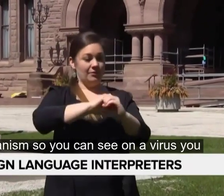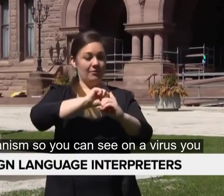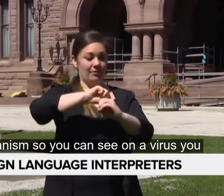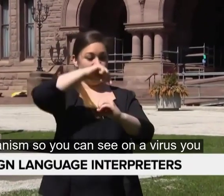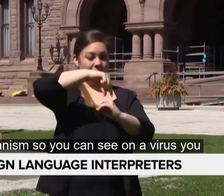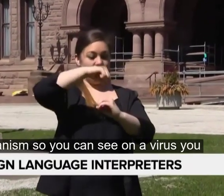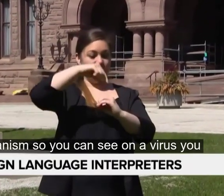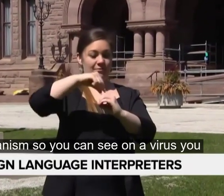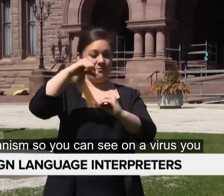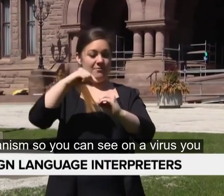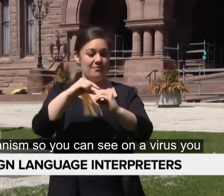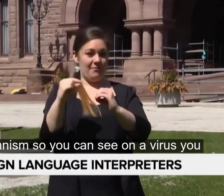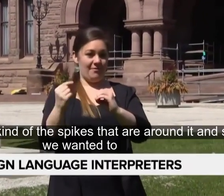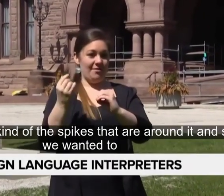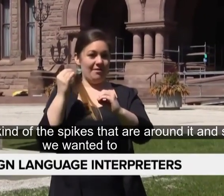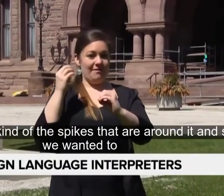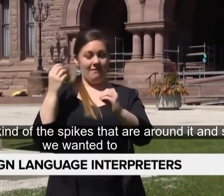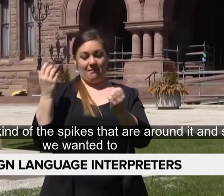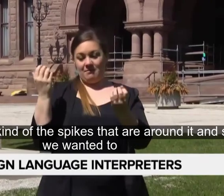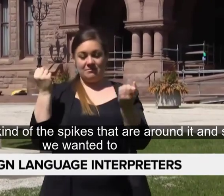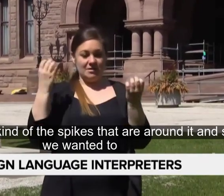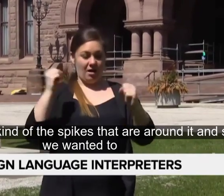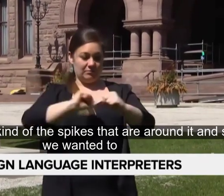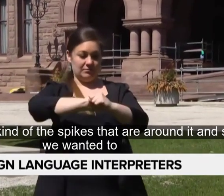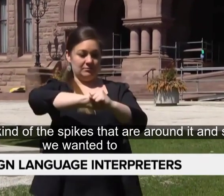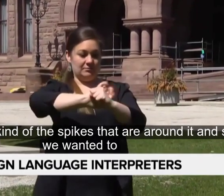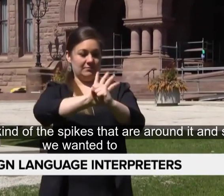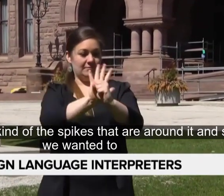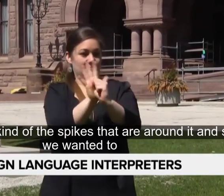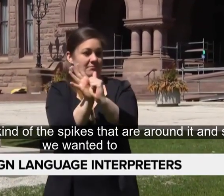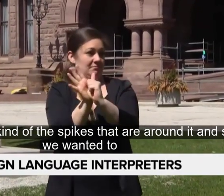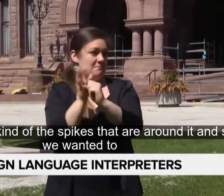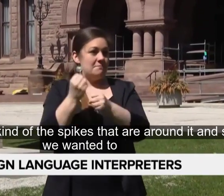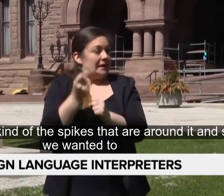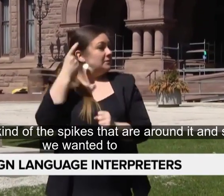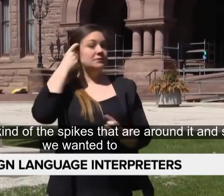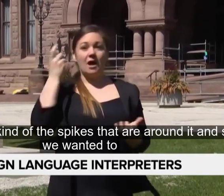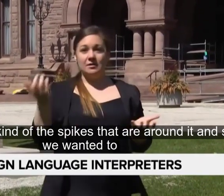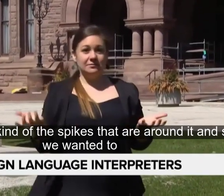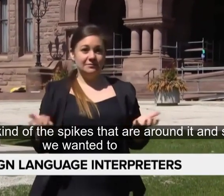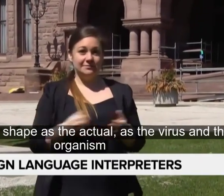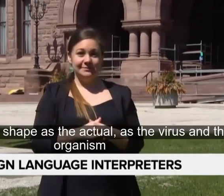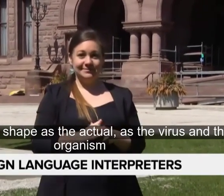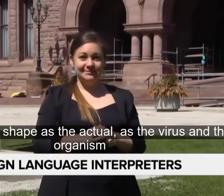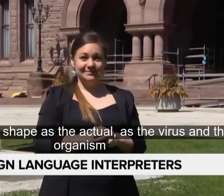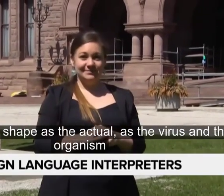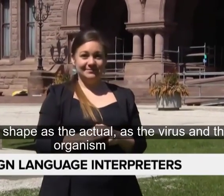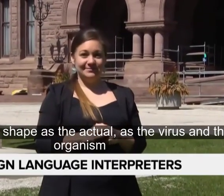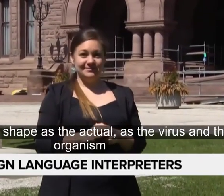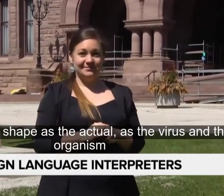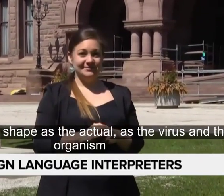can see on a virus, you actually see kind of the spikes that are around it. And so we wanted to show the fist shape as